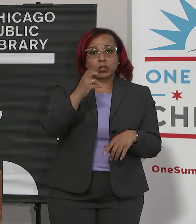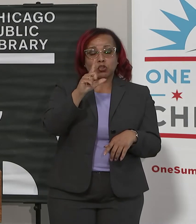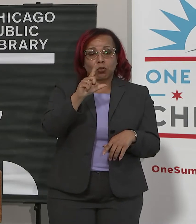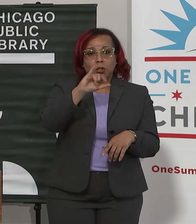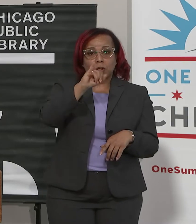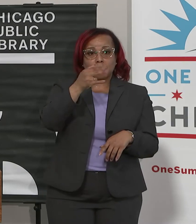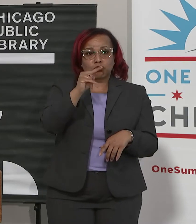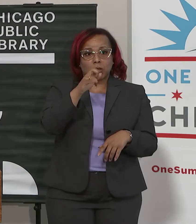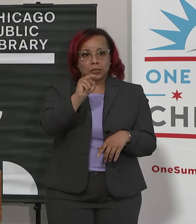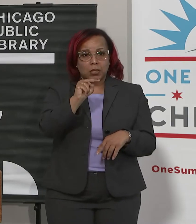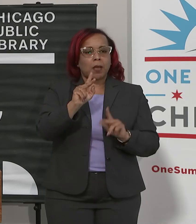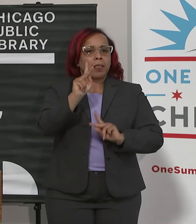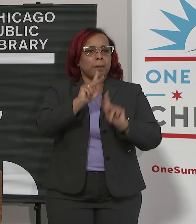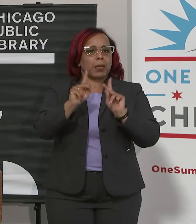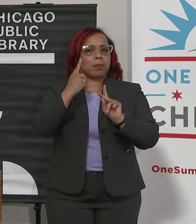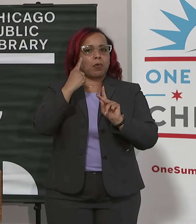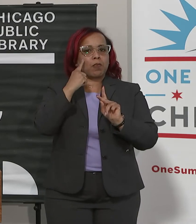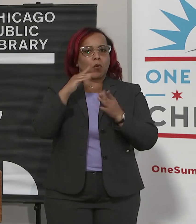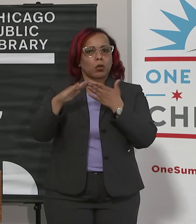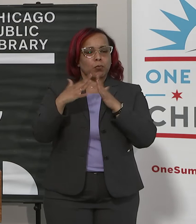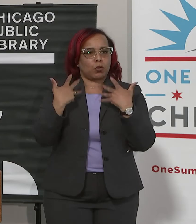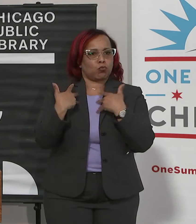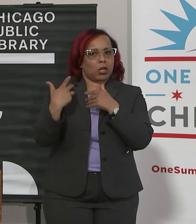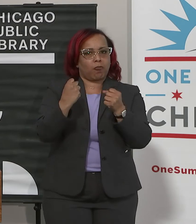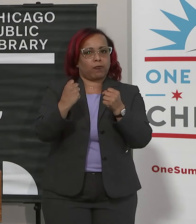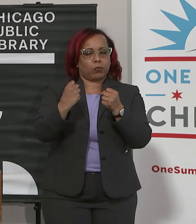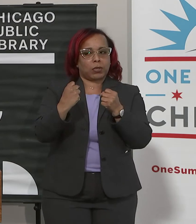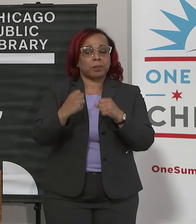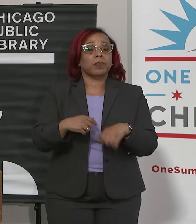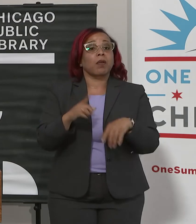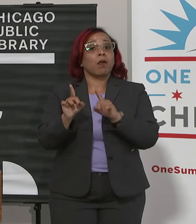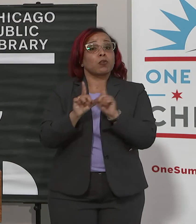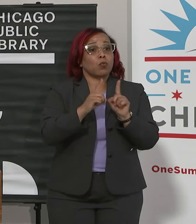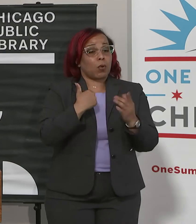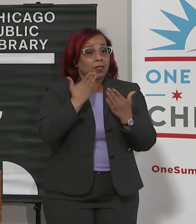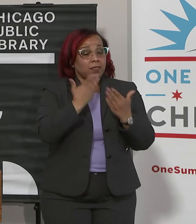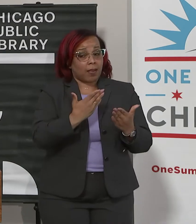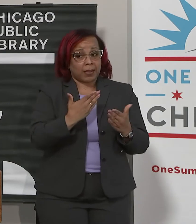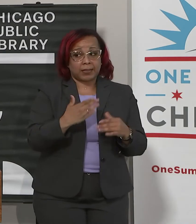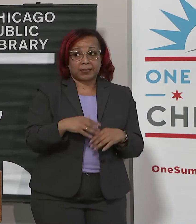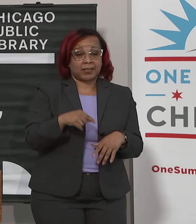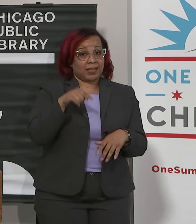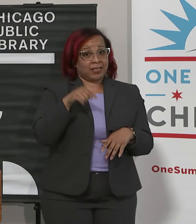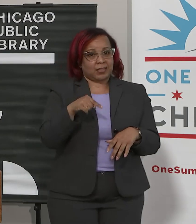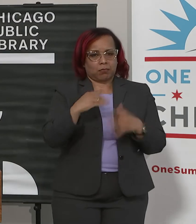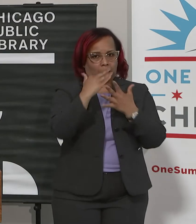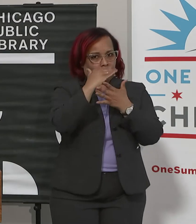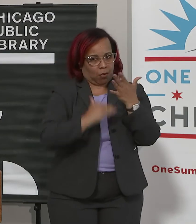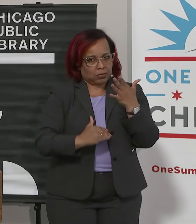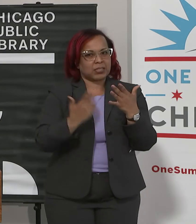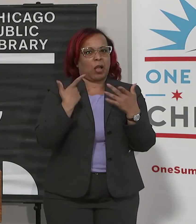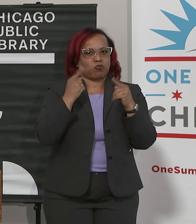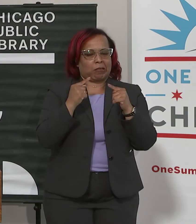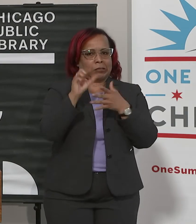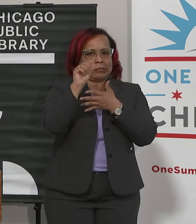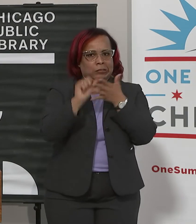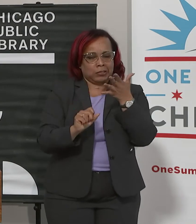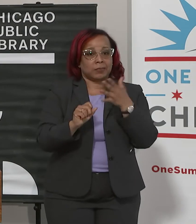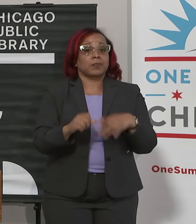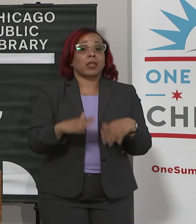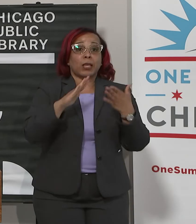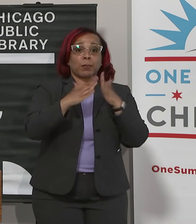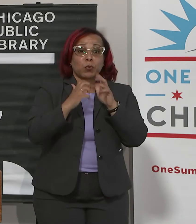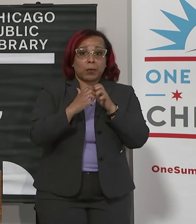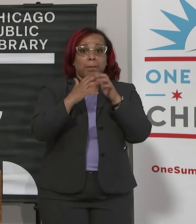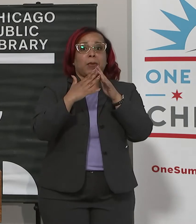and the People for Community Recovery. I also would like to thank, and this is a long list, I'll go through quickly, the community builders